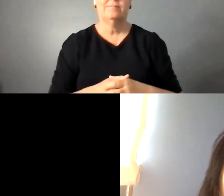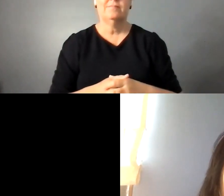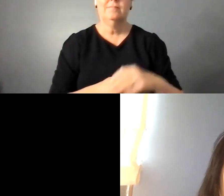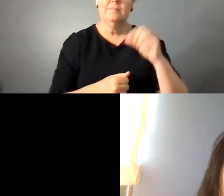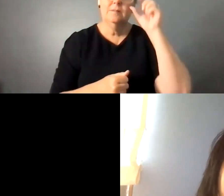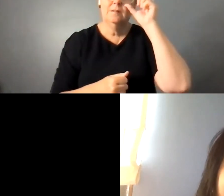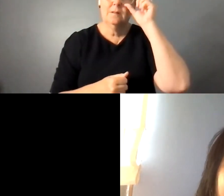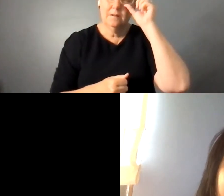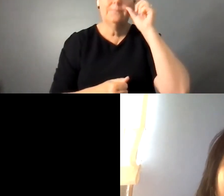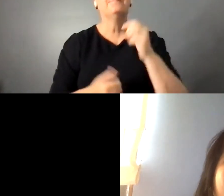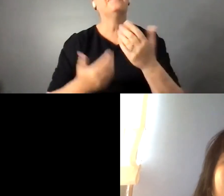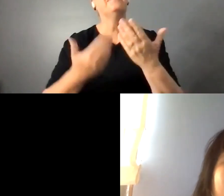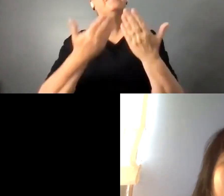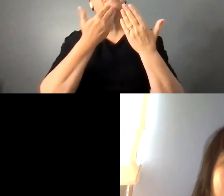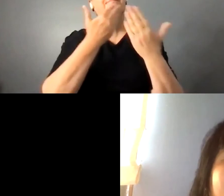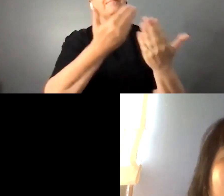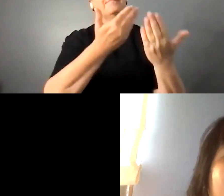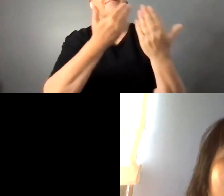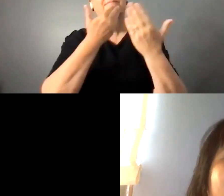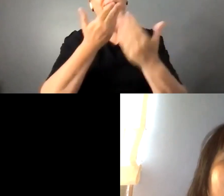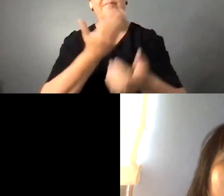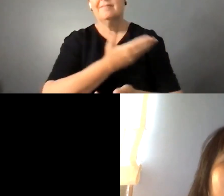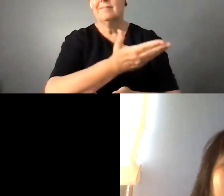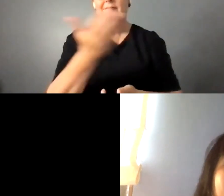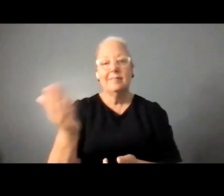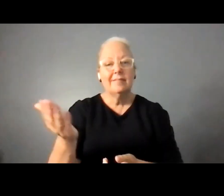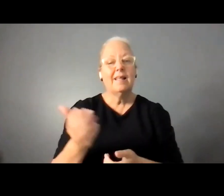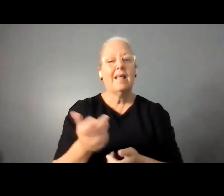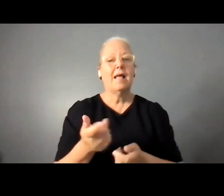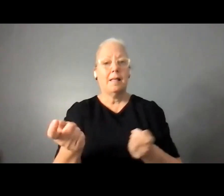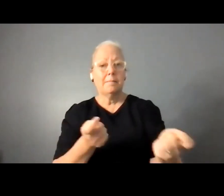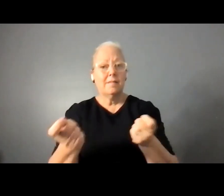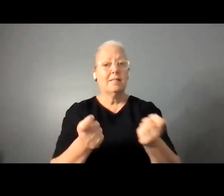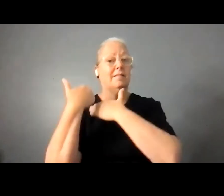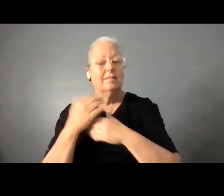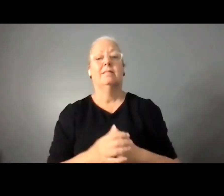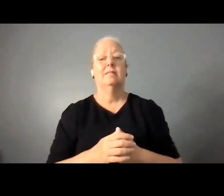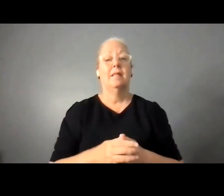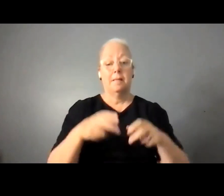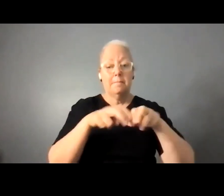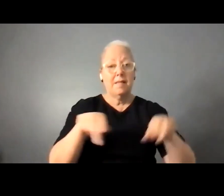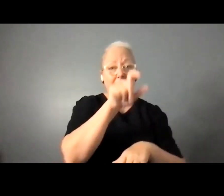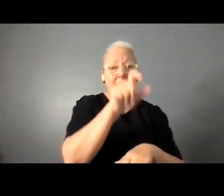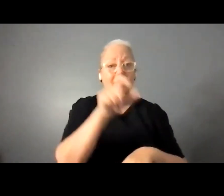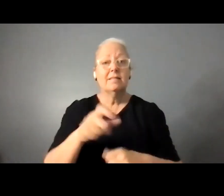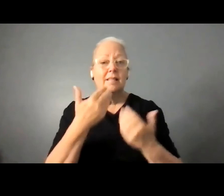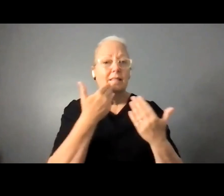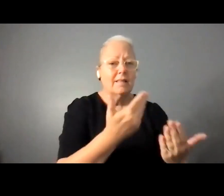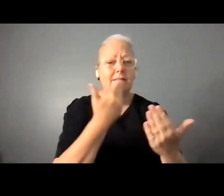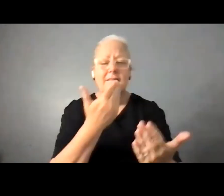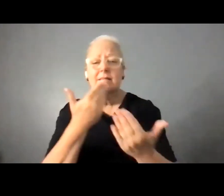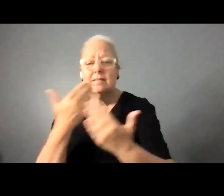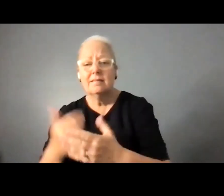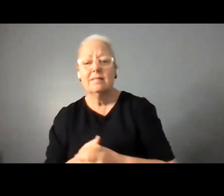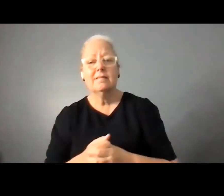panelists, to the moderators. Definitely, I mean, you say something very important. I mean, now young people are the